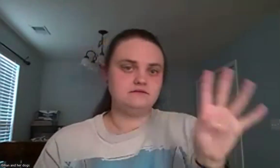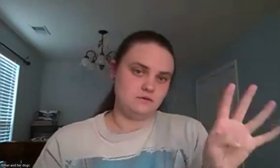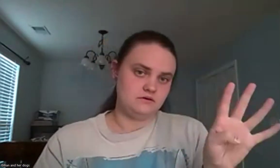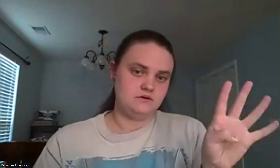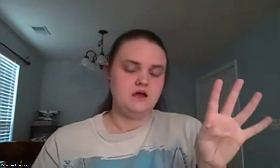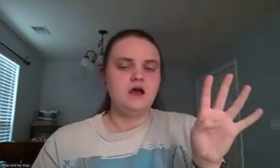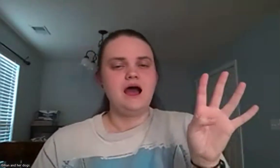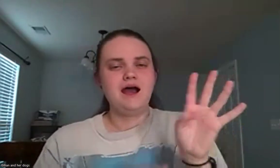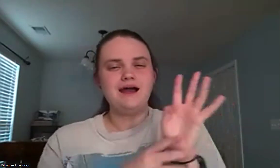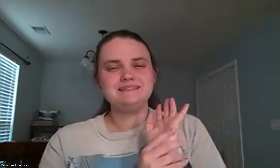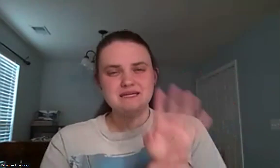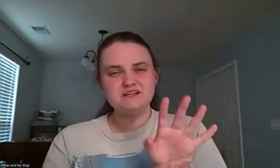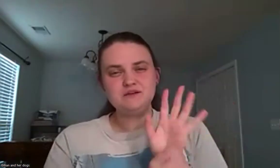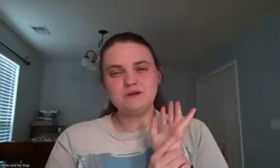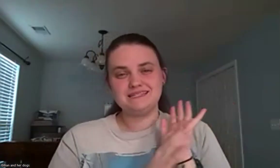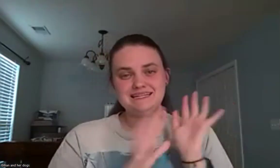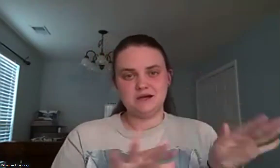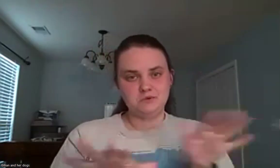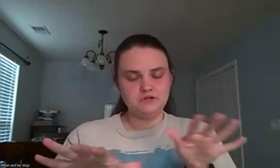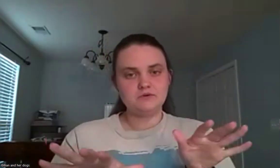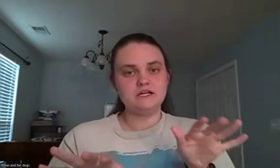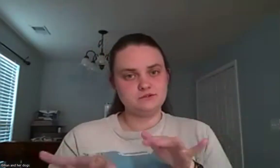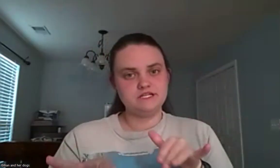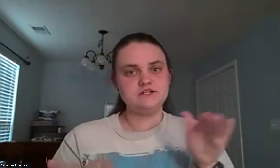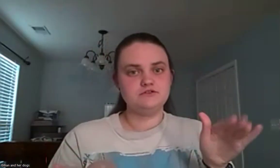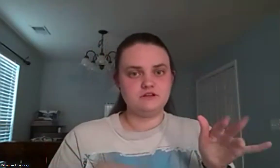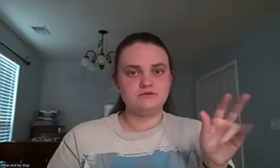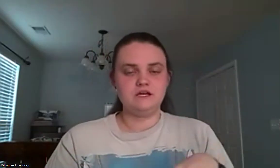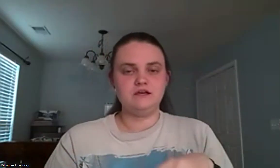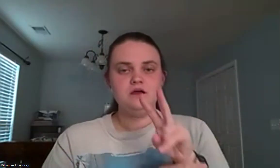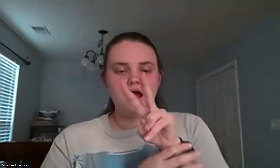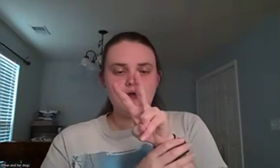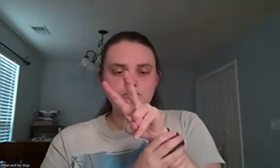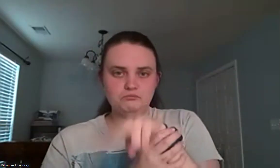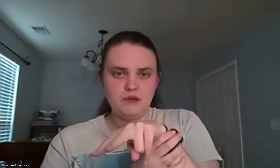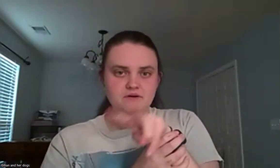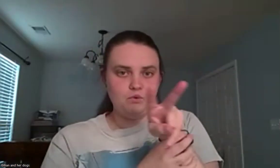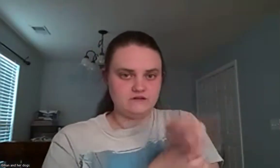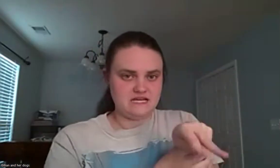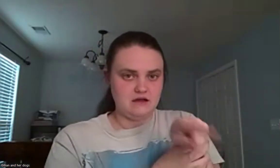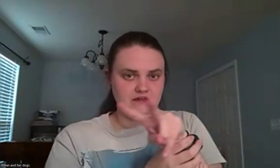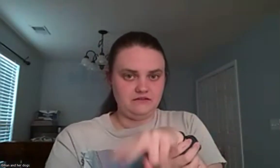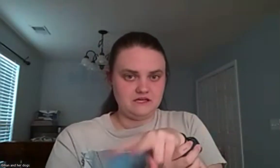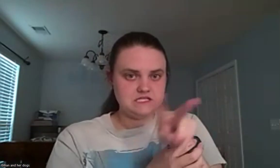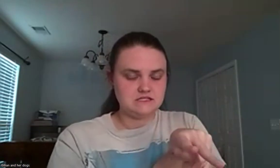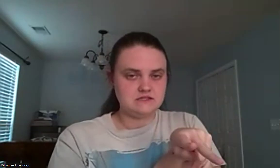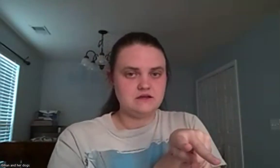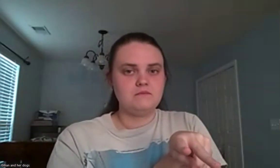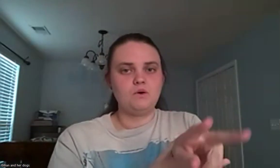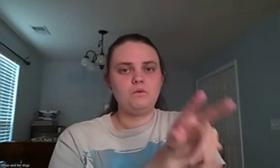24. I typically, when it's a double number like 22, 33, I will have them more down like this. But when